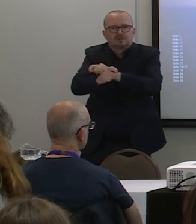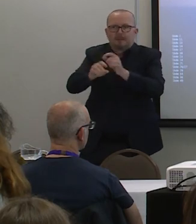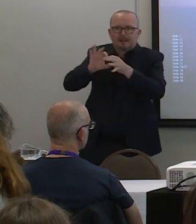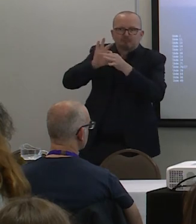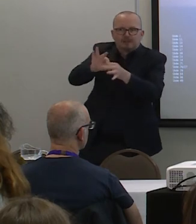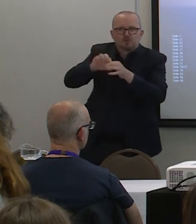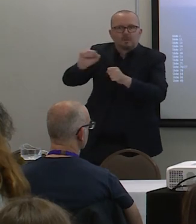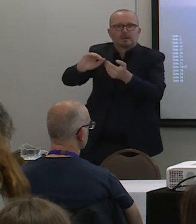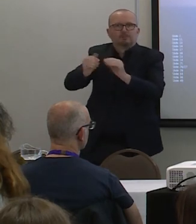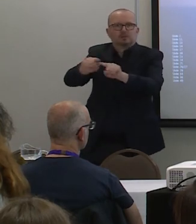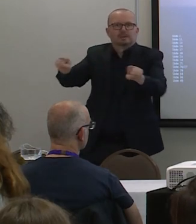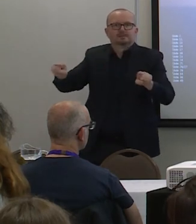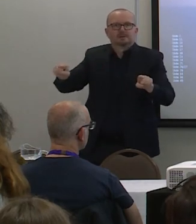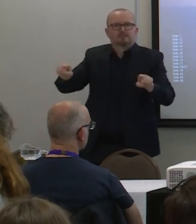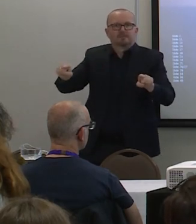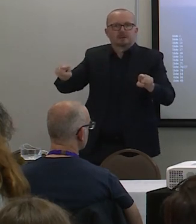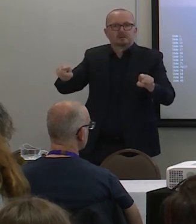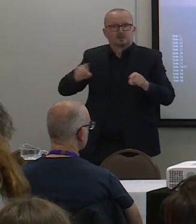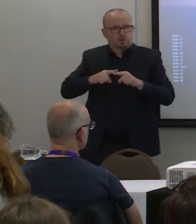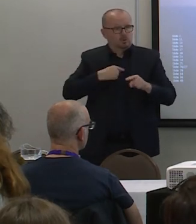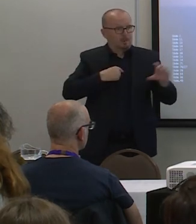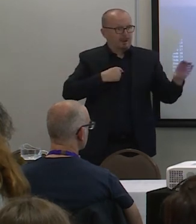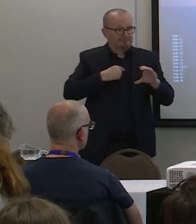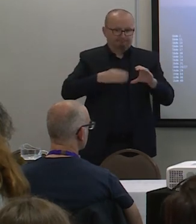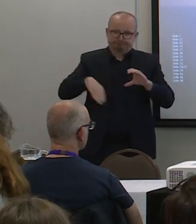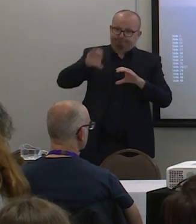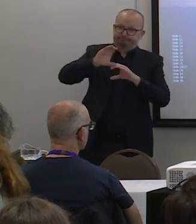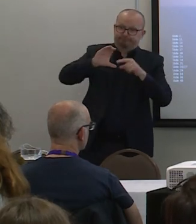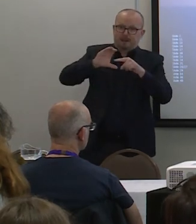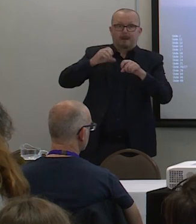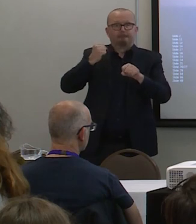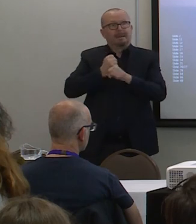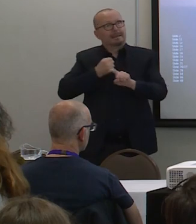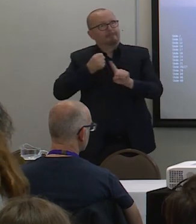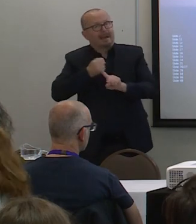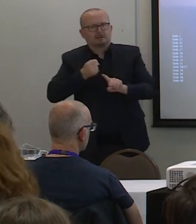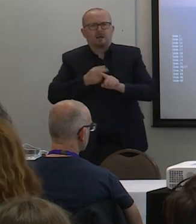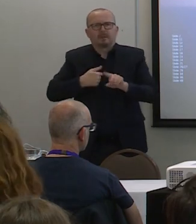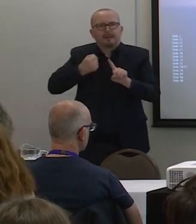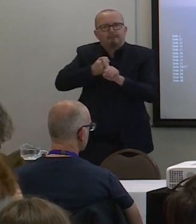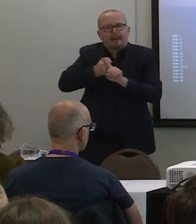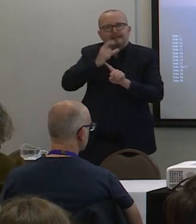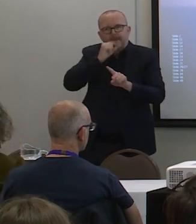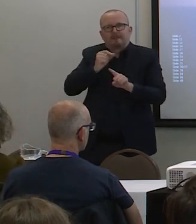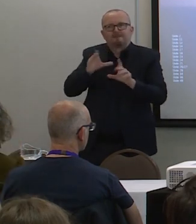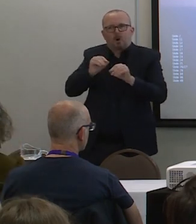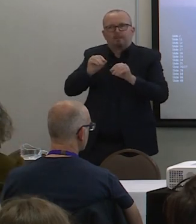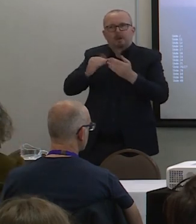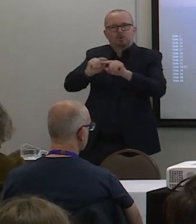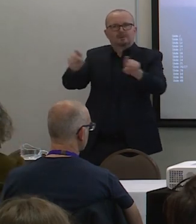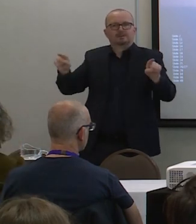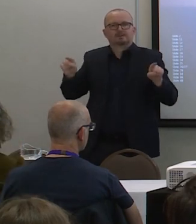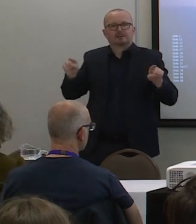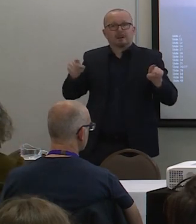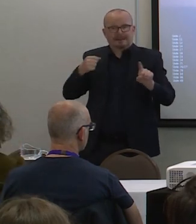That's where the "and" sits for me. It's no longer where the digitization is, it's what's going to happen out there that I don't know yet. That's the big